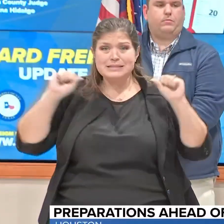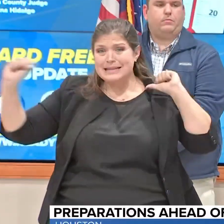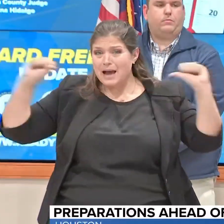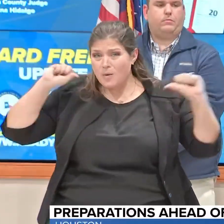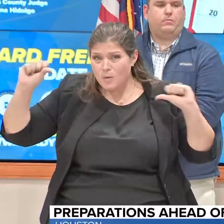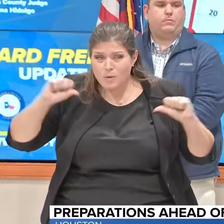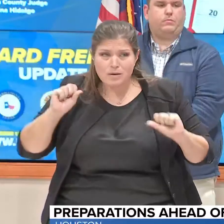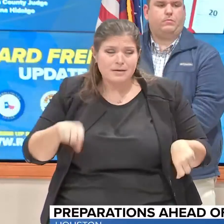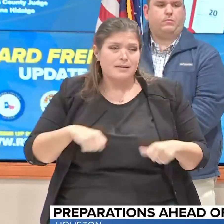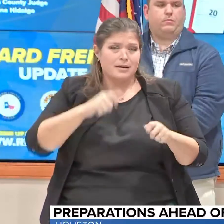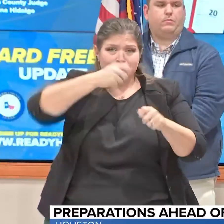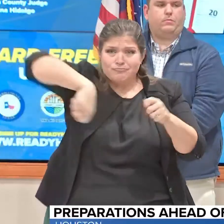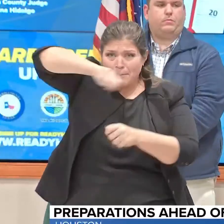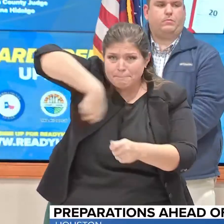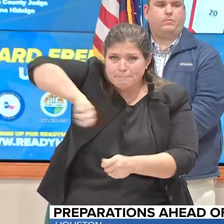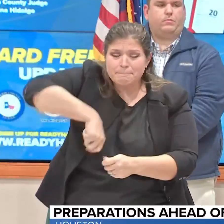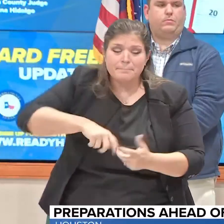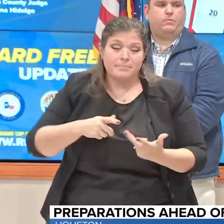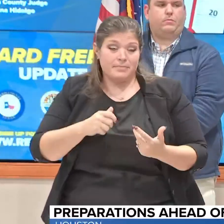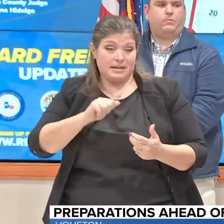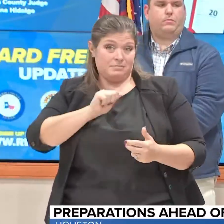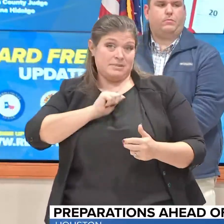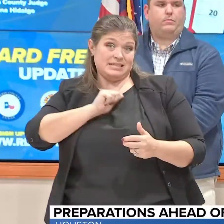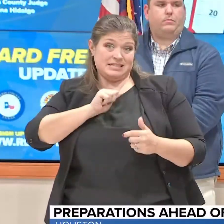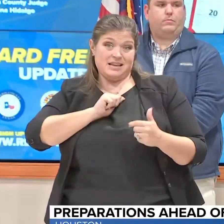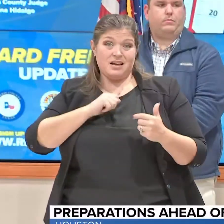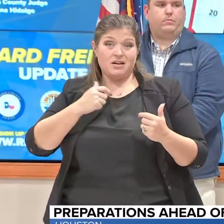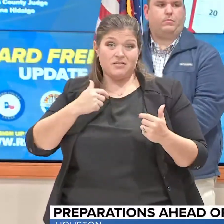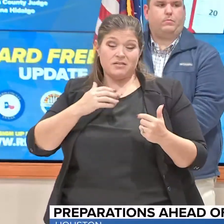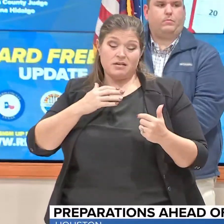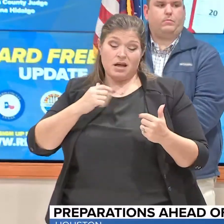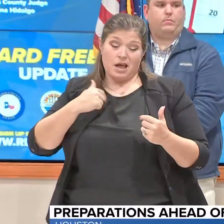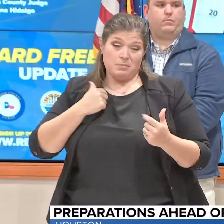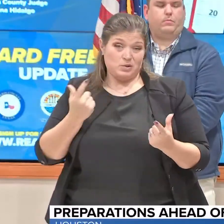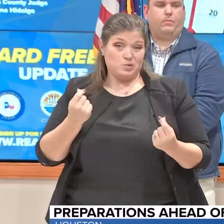And I will tell you, I personally am going to drain the pipes in my